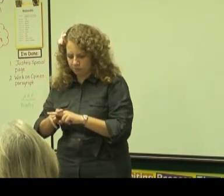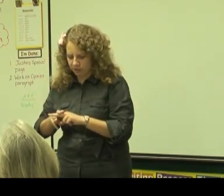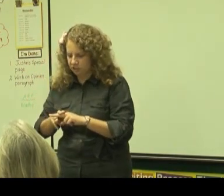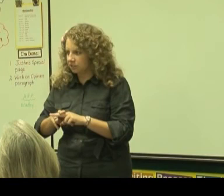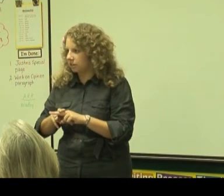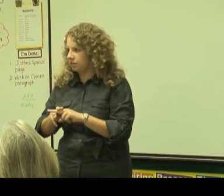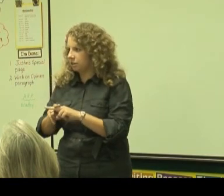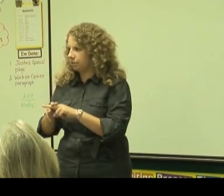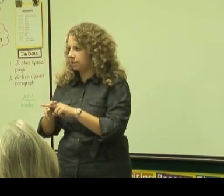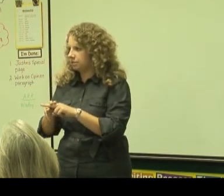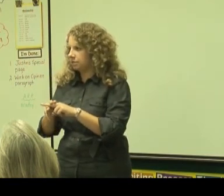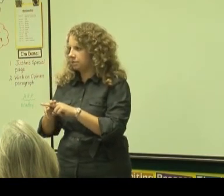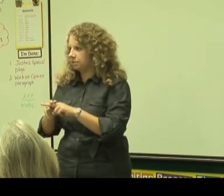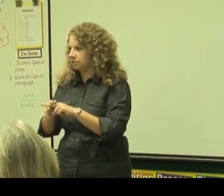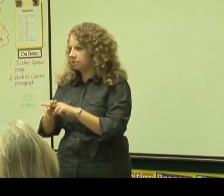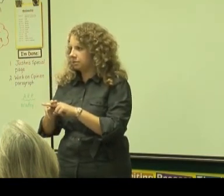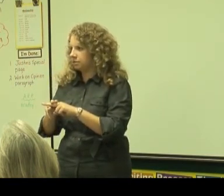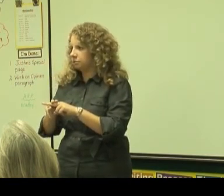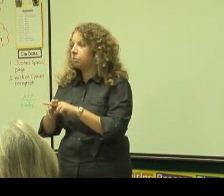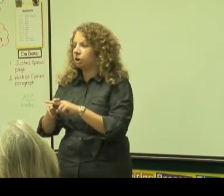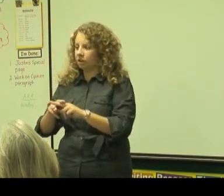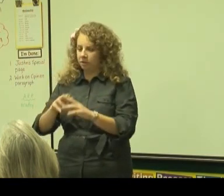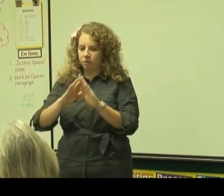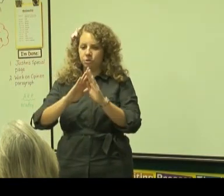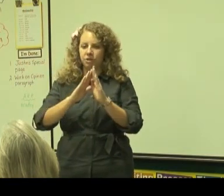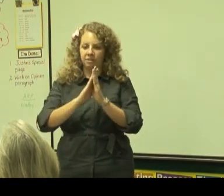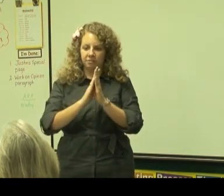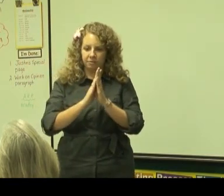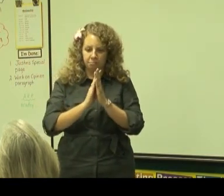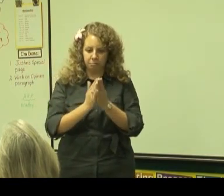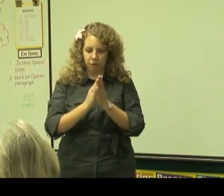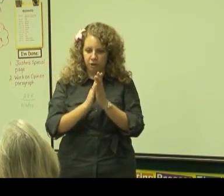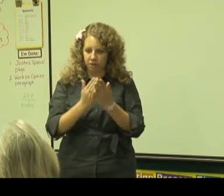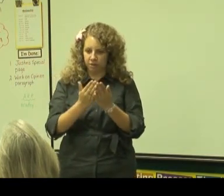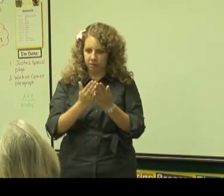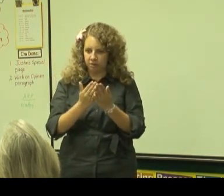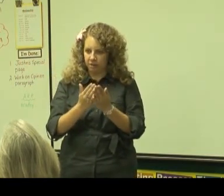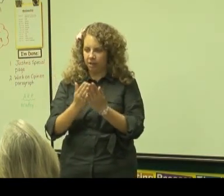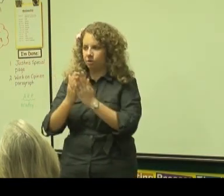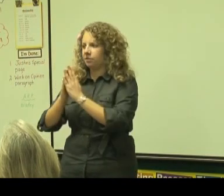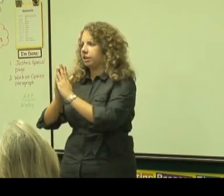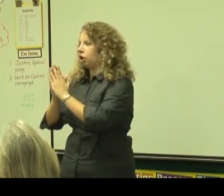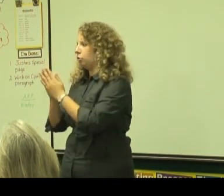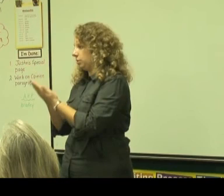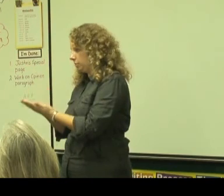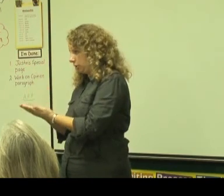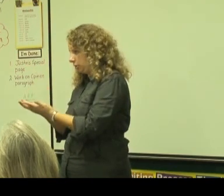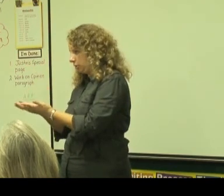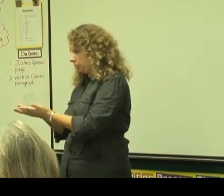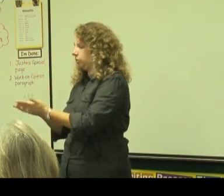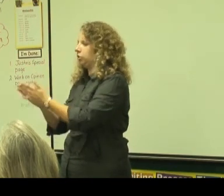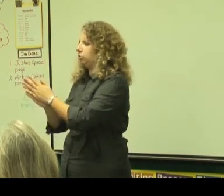one I just said that you asked? Book. So you have book. Then you have like open book, closed